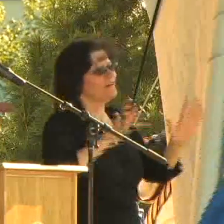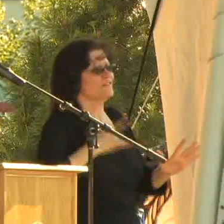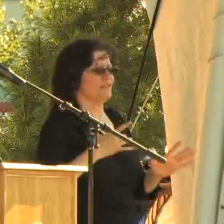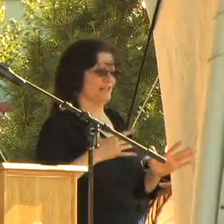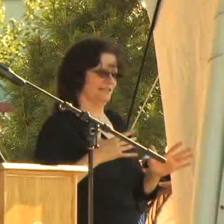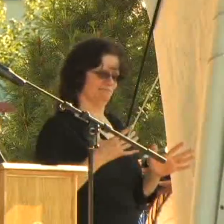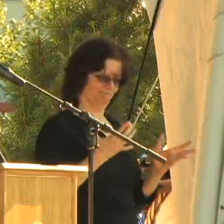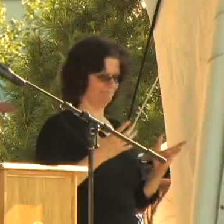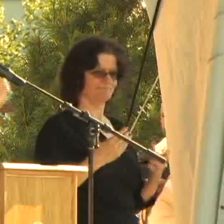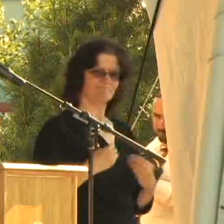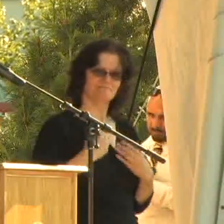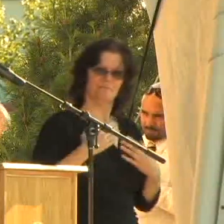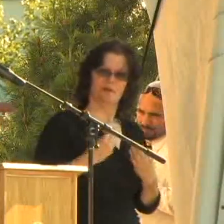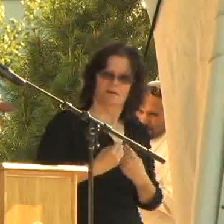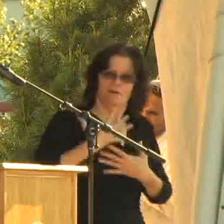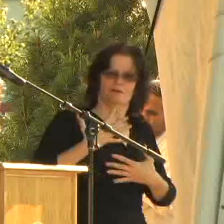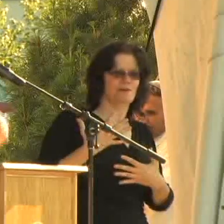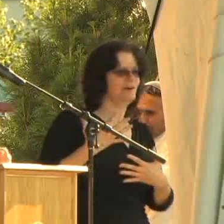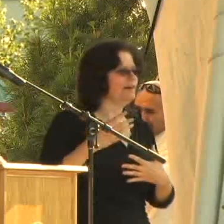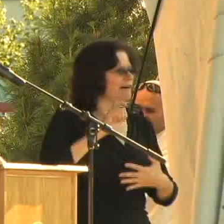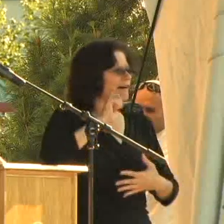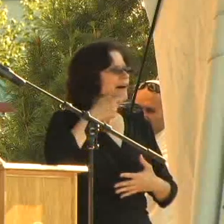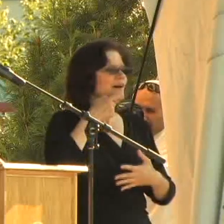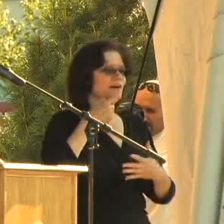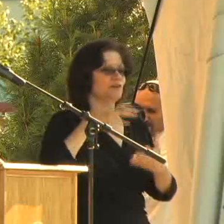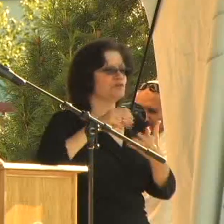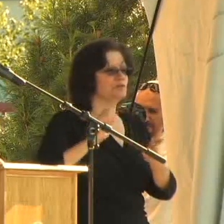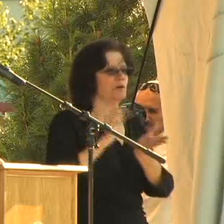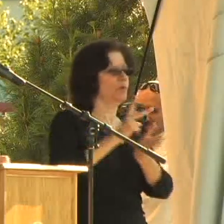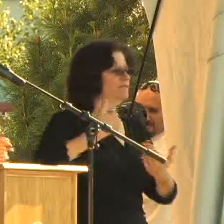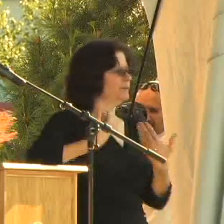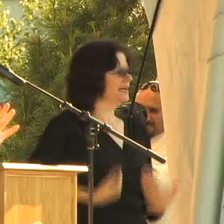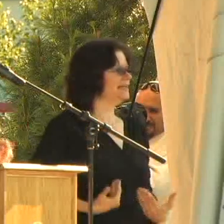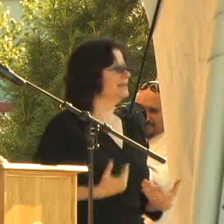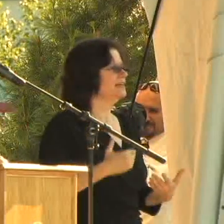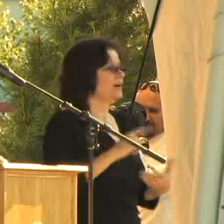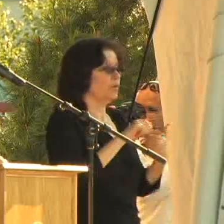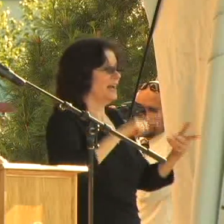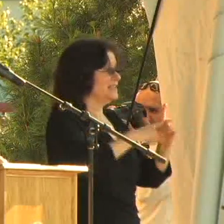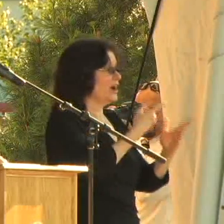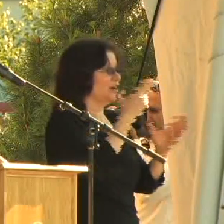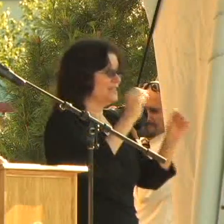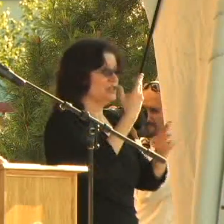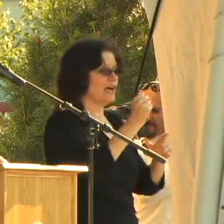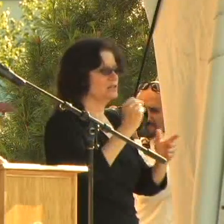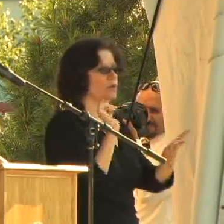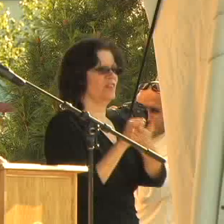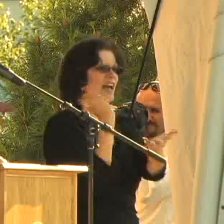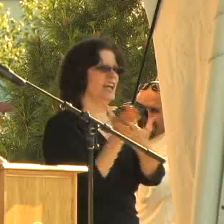to get that absolute uncritical approval from my students. Well, that all ended when I started teaching in the high